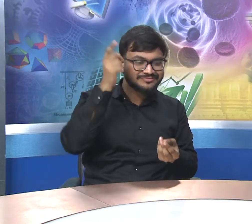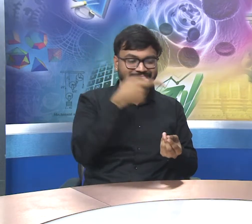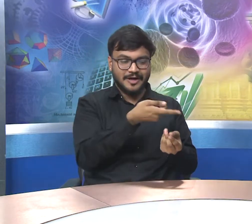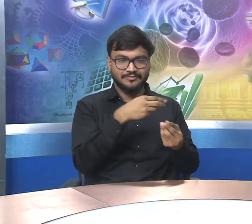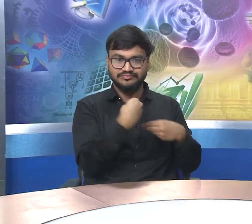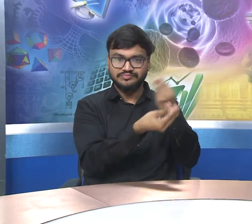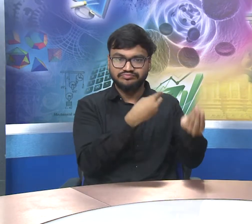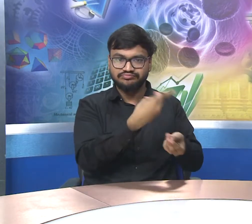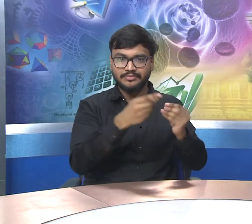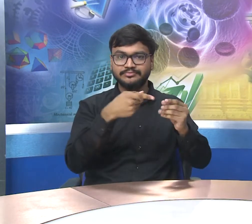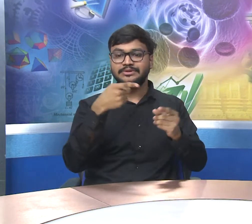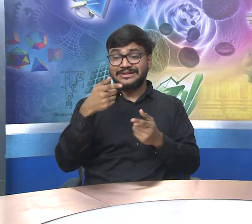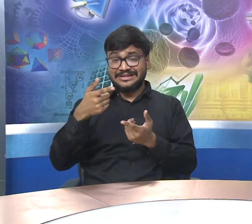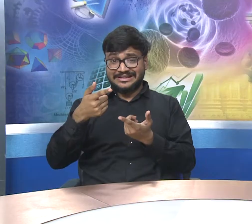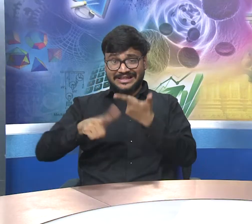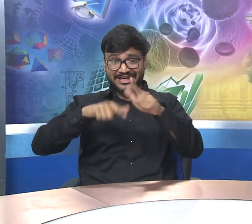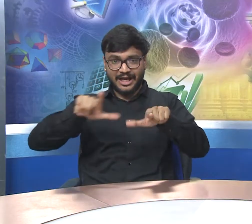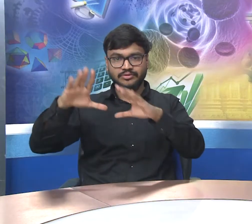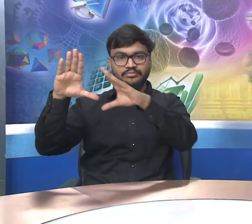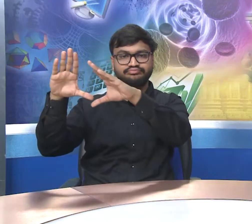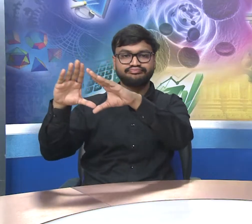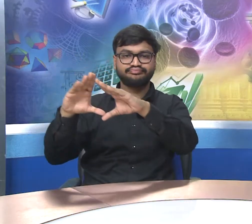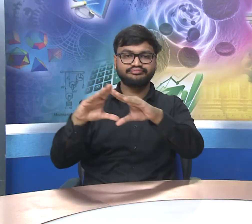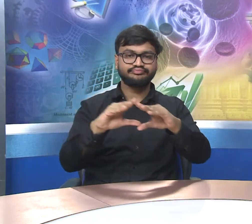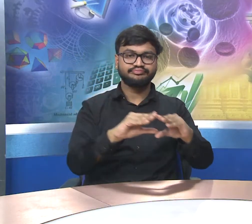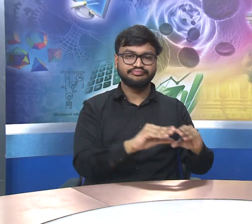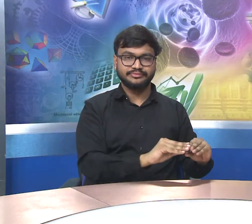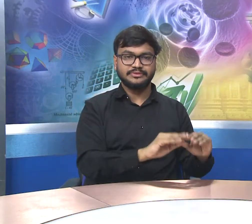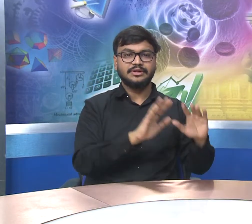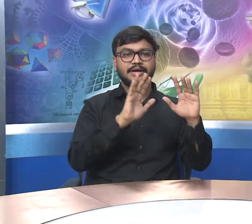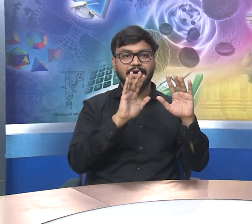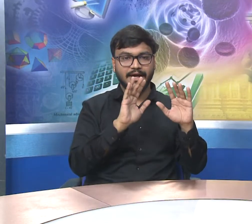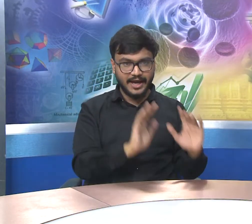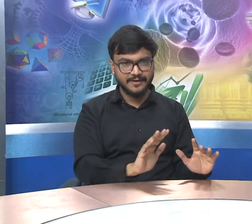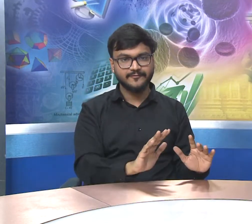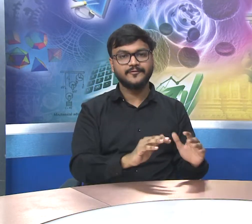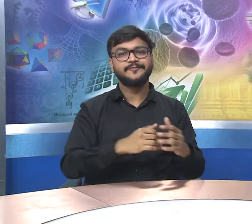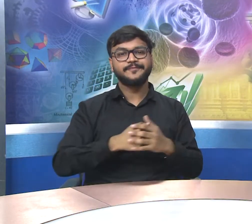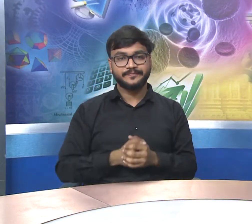So it will help them to lower rate of deaf childbirth.